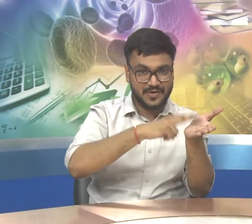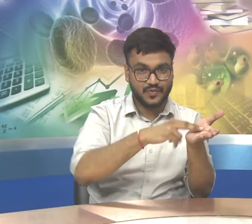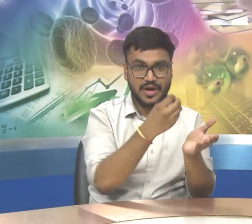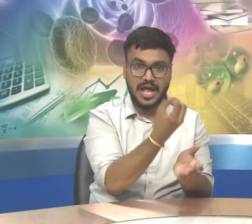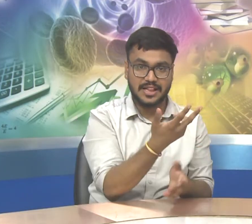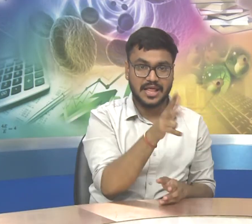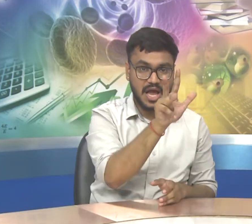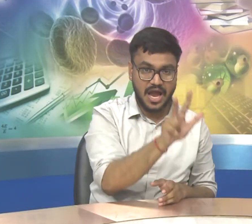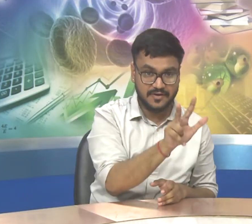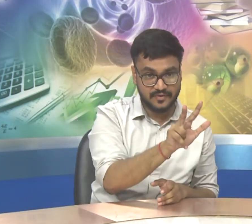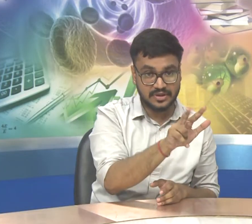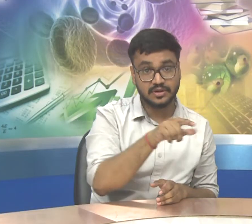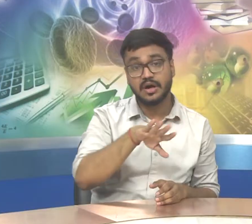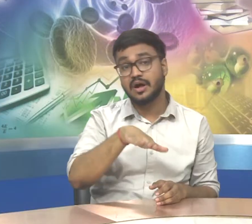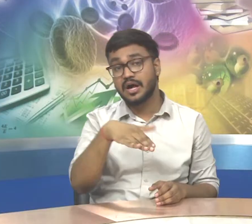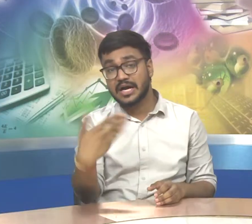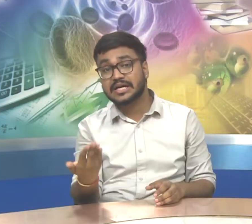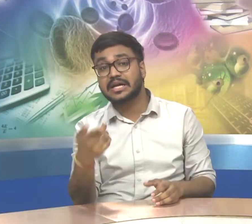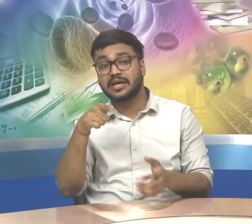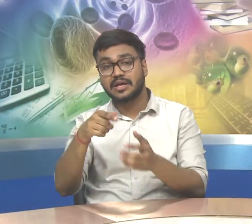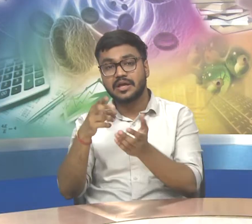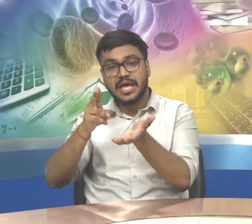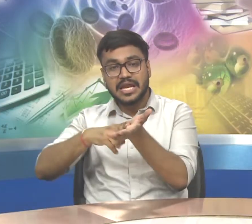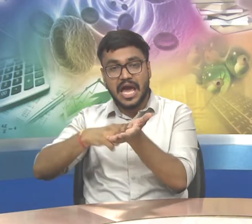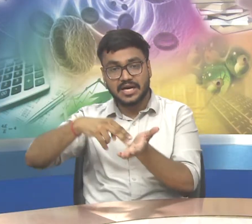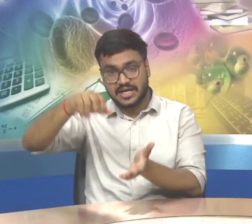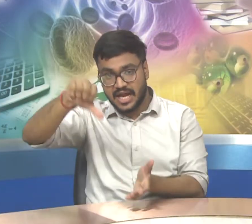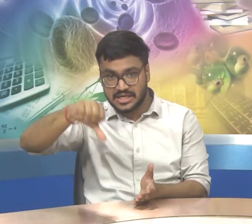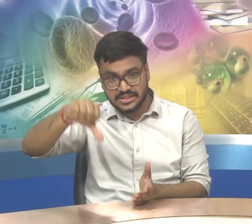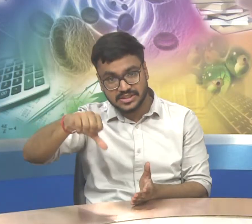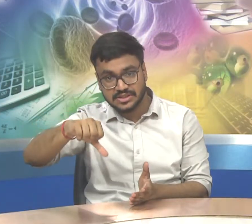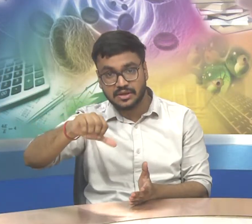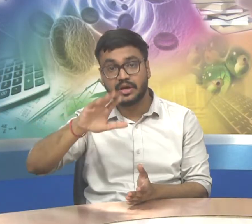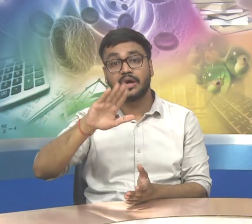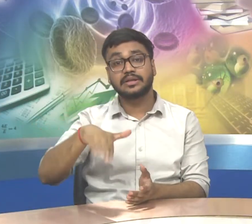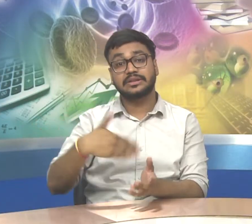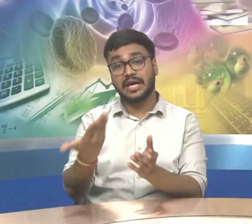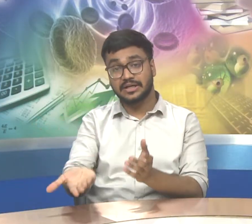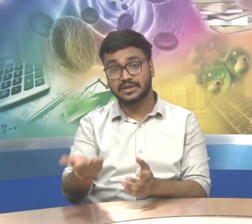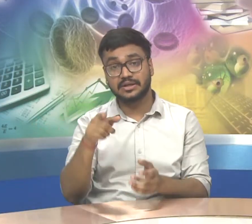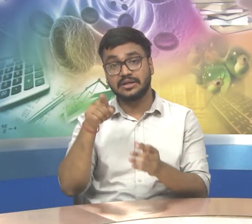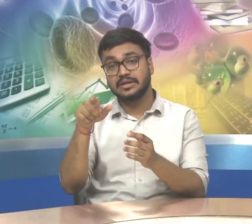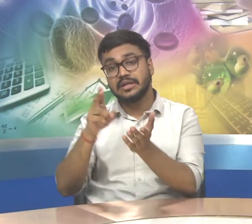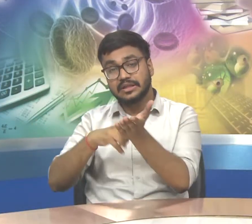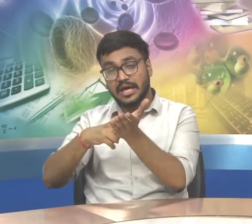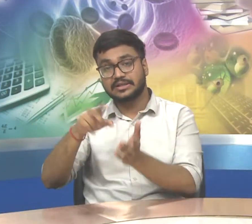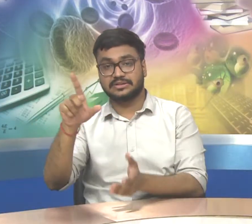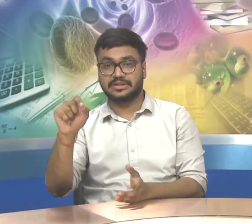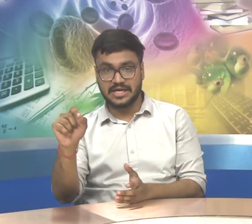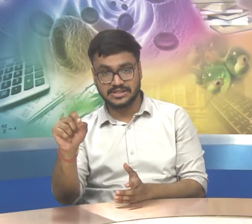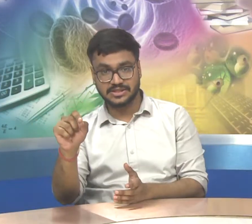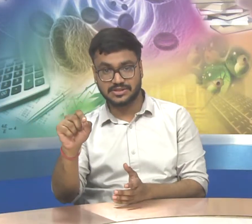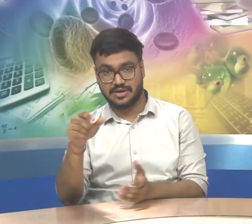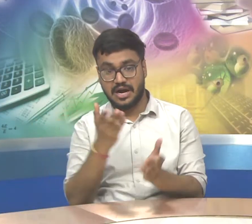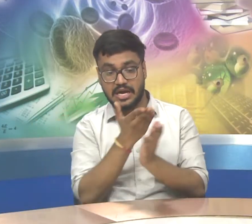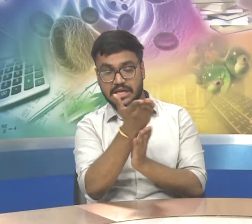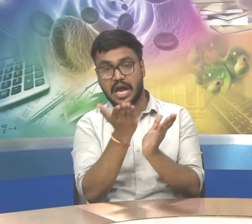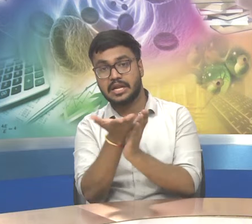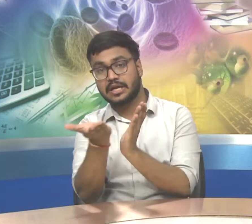One type of oxygen atom has 8 neutrons and other has 9 neutrons, and